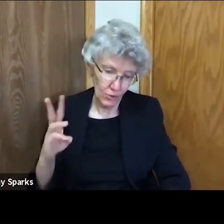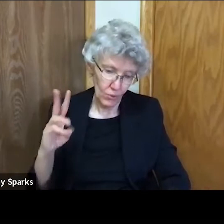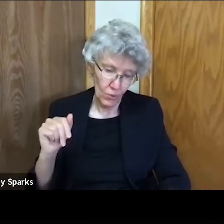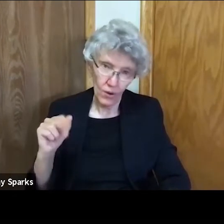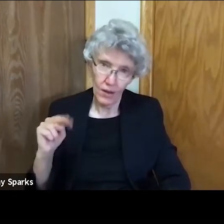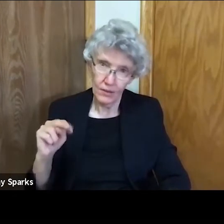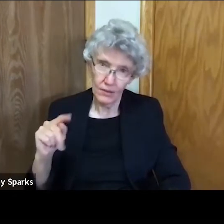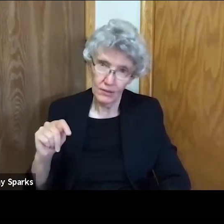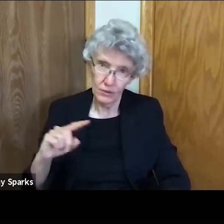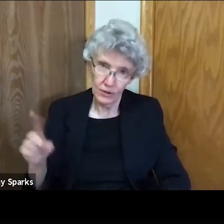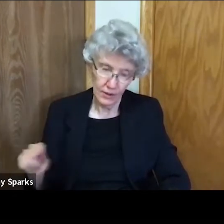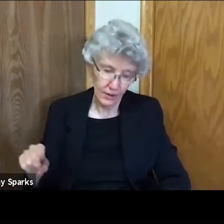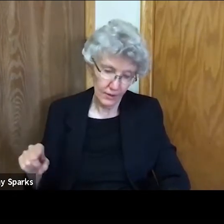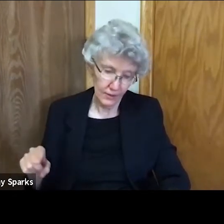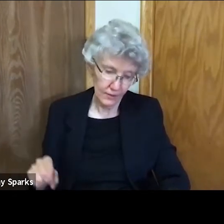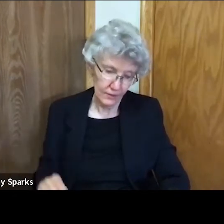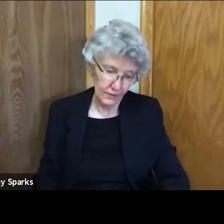Vera Schwartz.